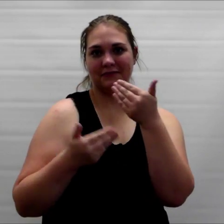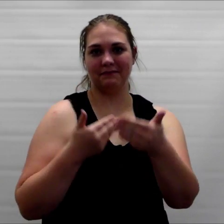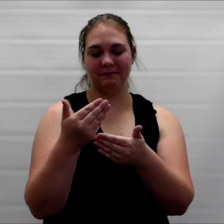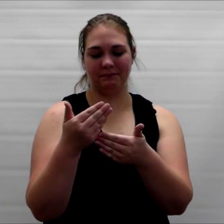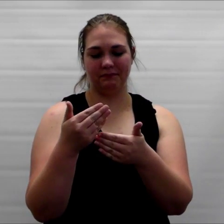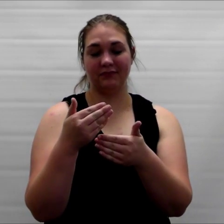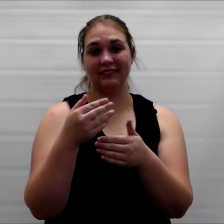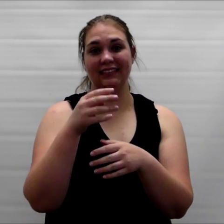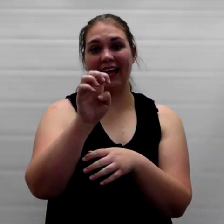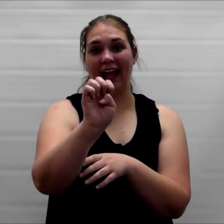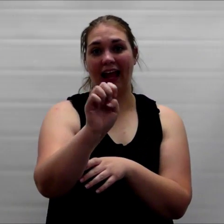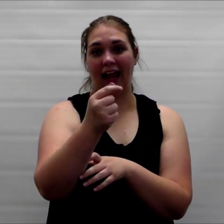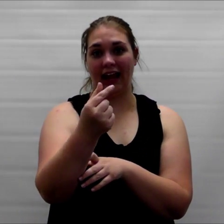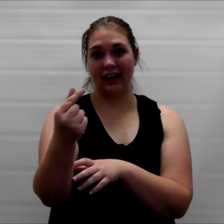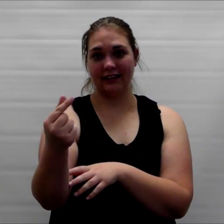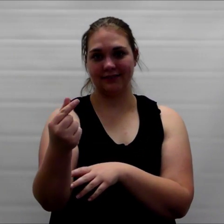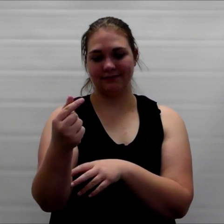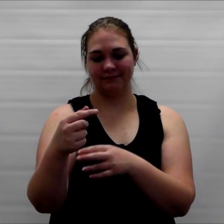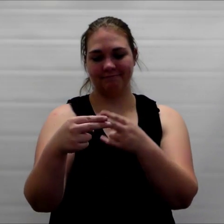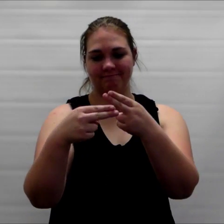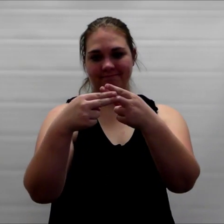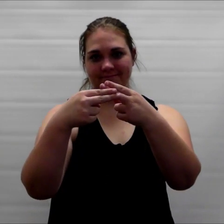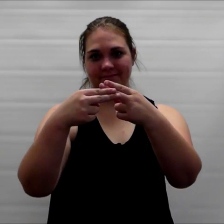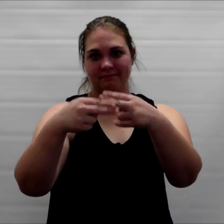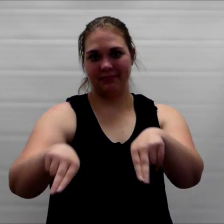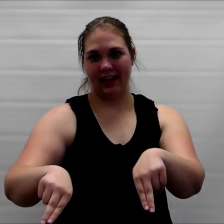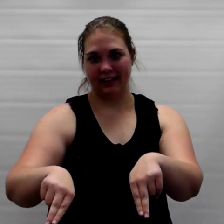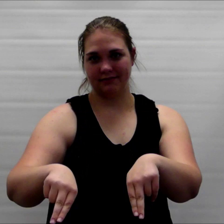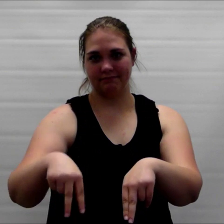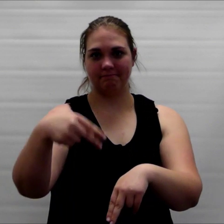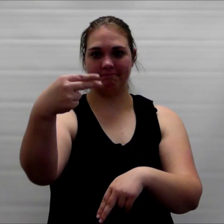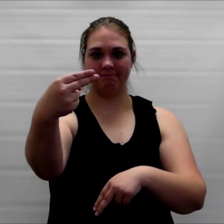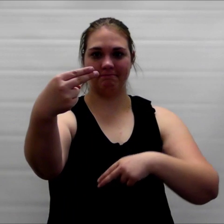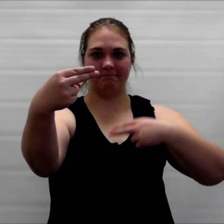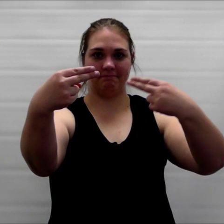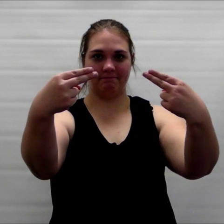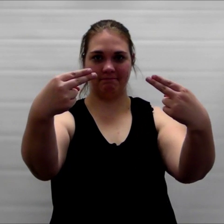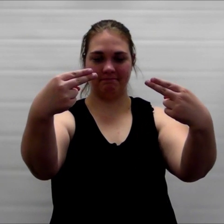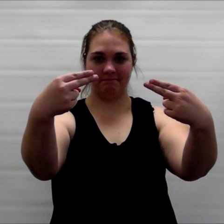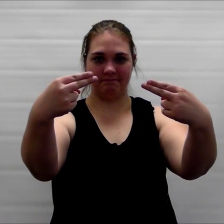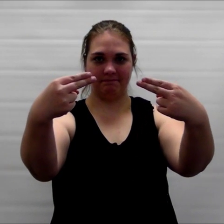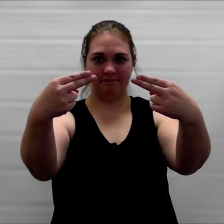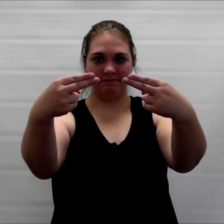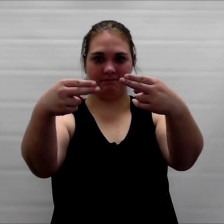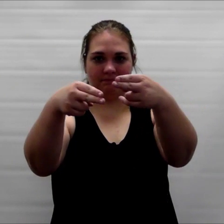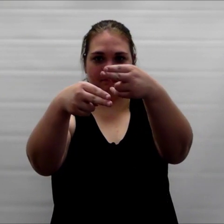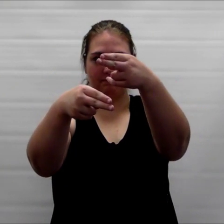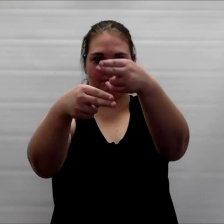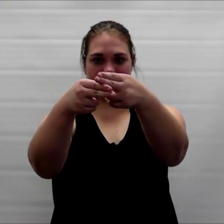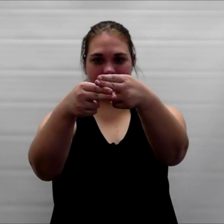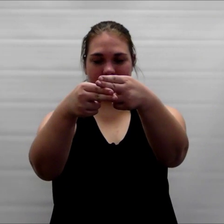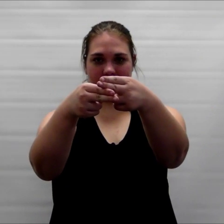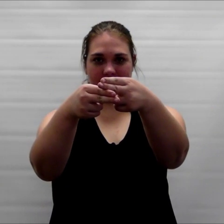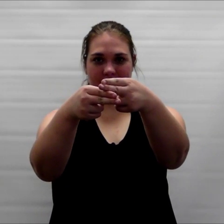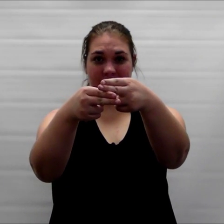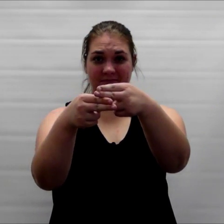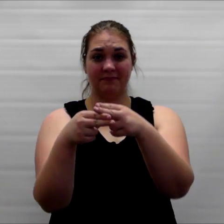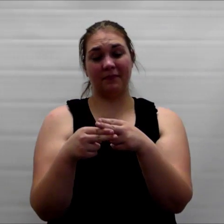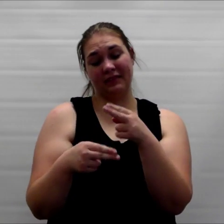for the first part of the process, which is an egg. So you have two H's and you stack them on top of each other like